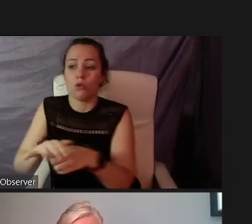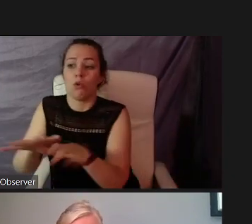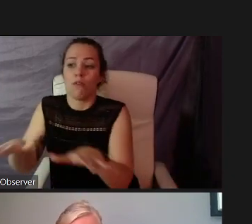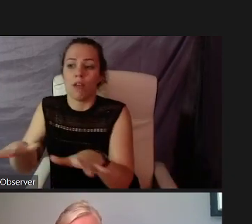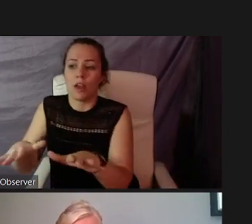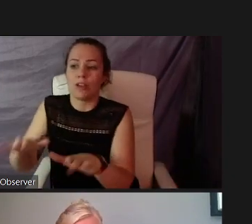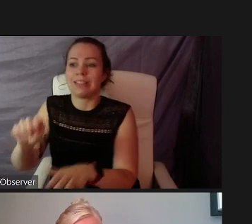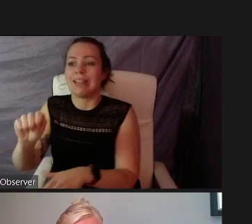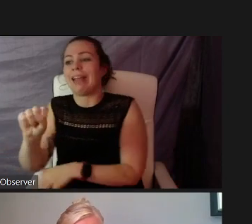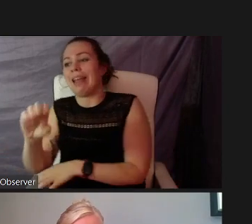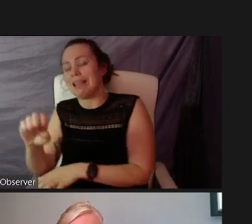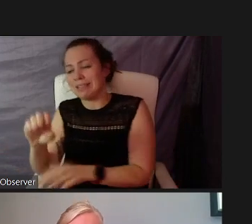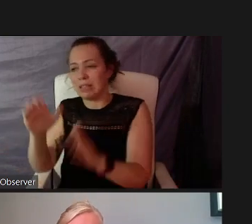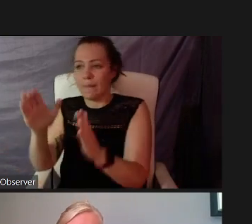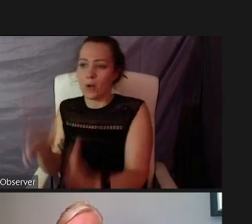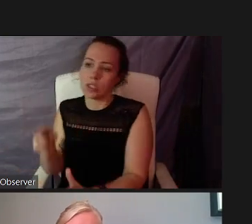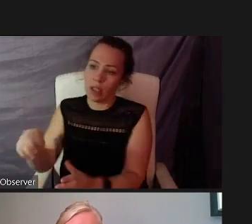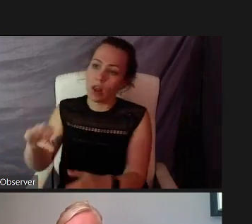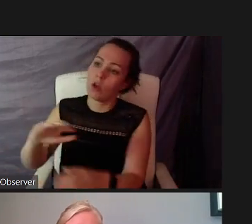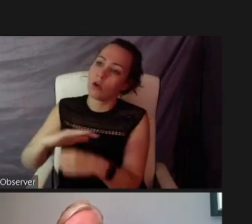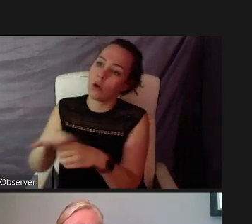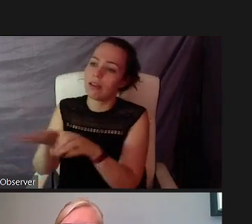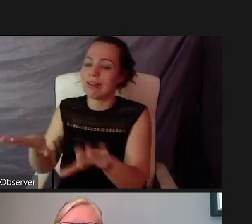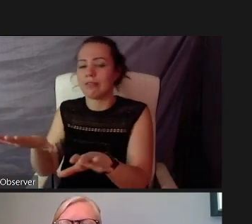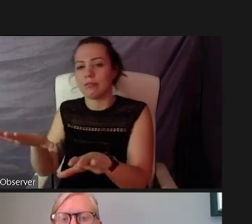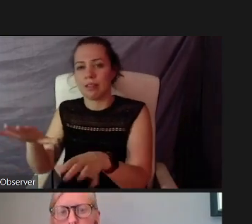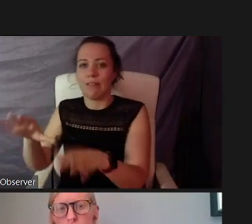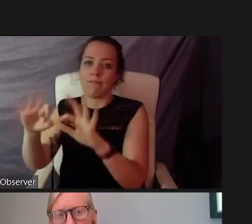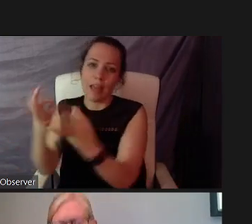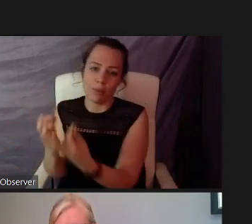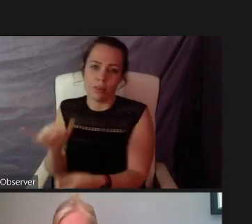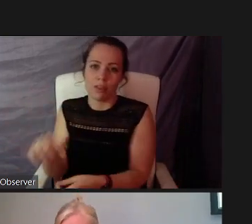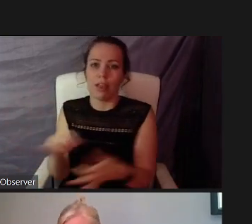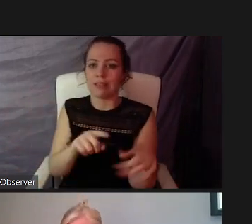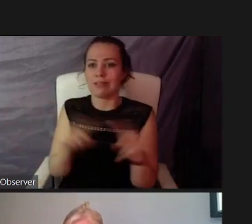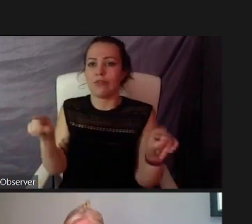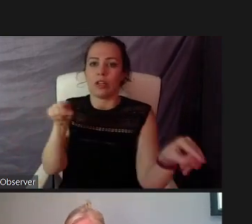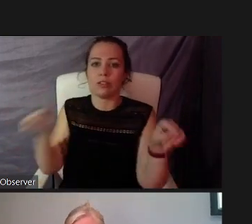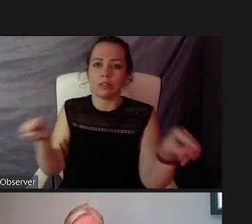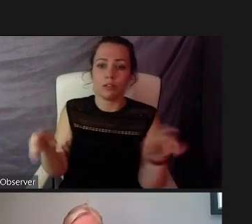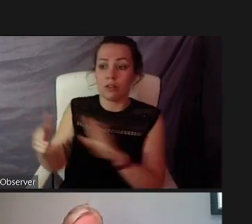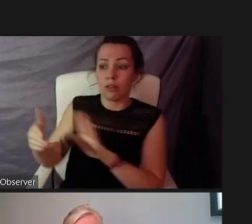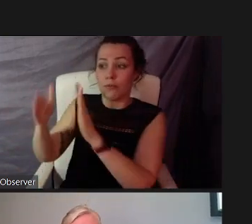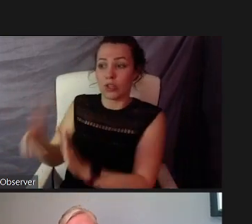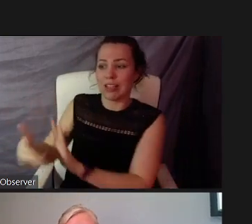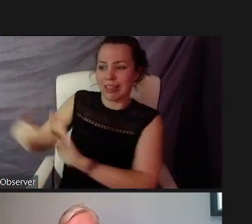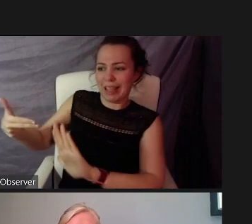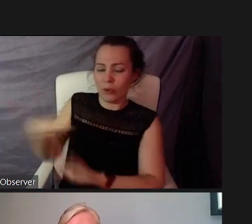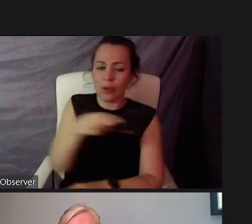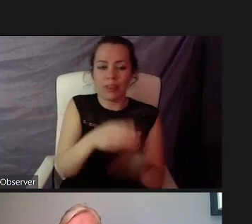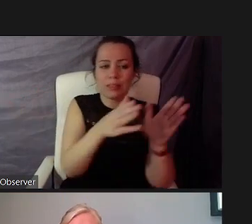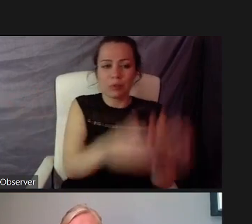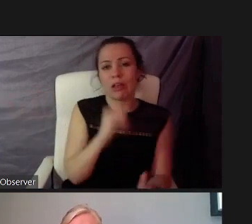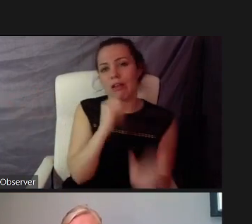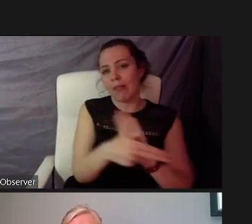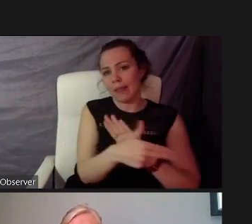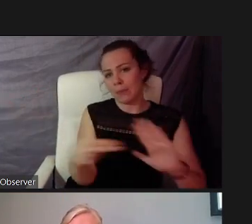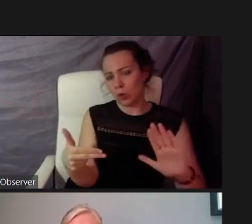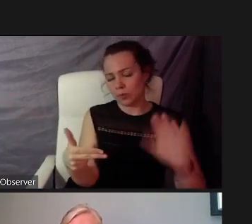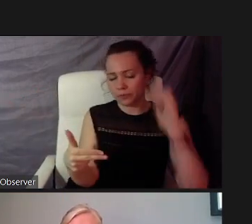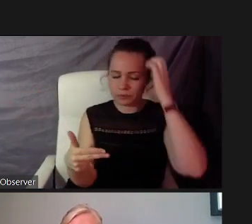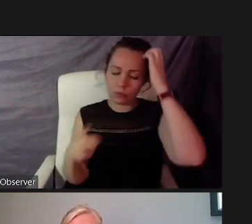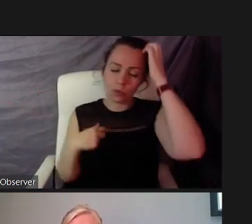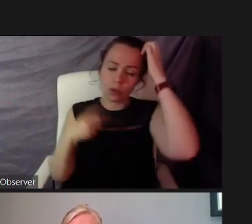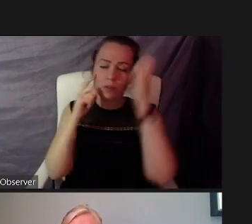COVID-19 case, a COVID-19 family. Other examples of how we can think sensitively about our language in order to